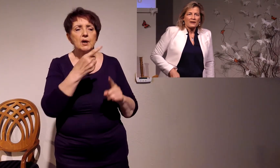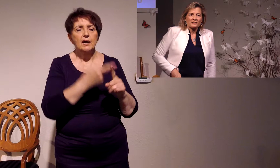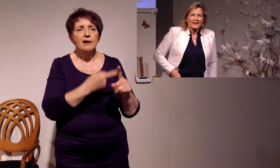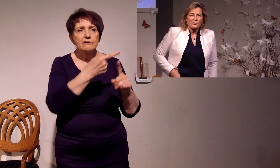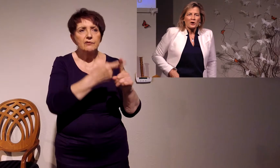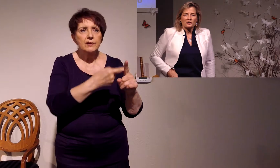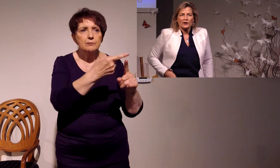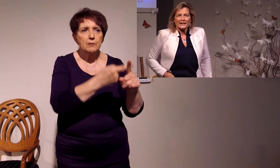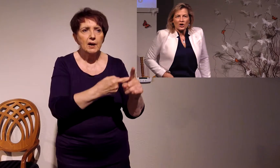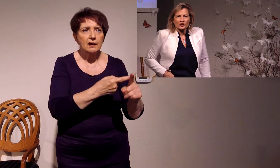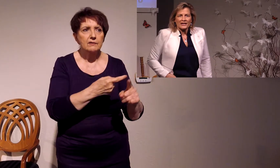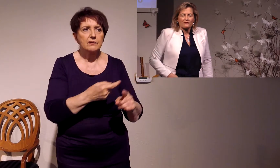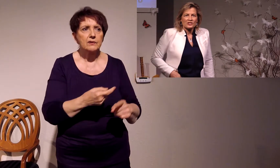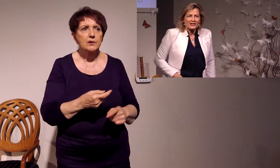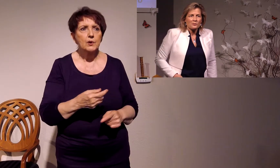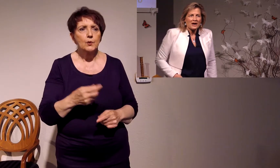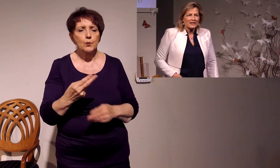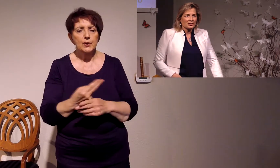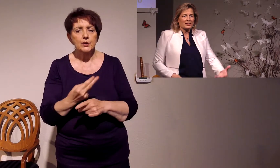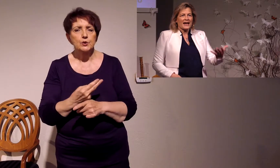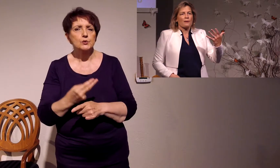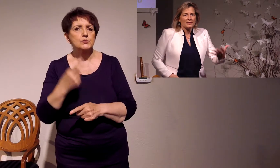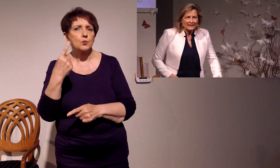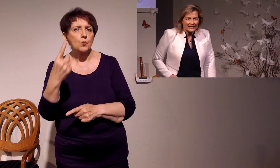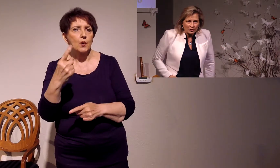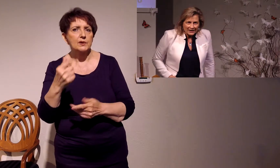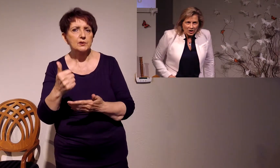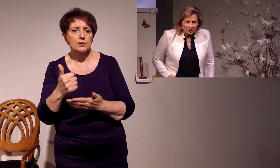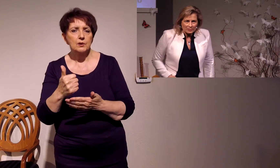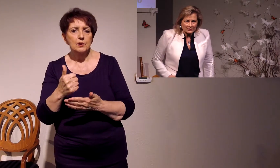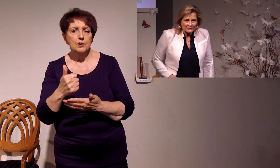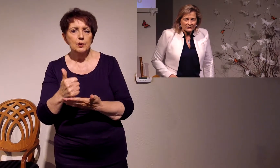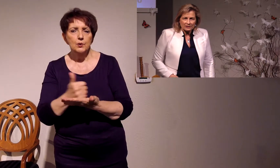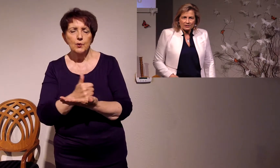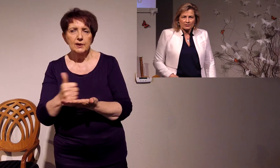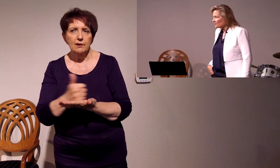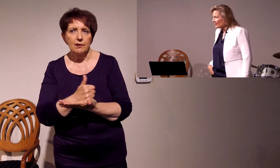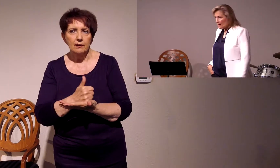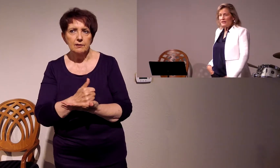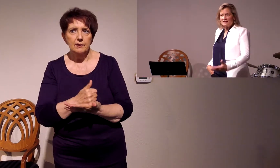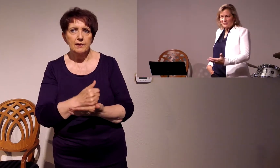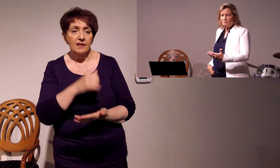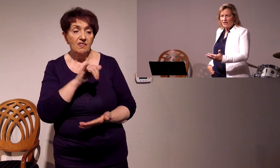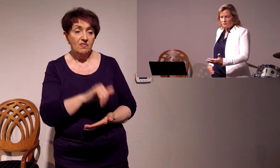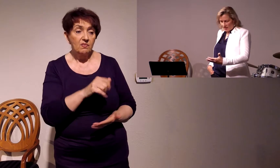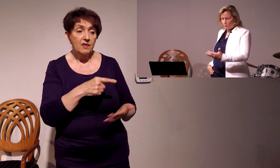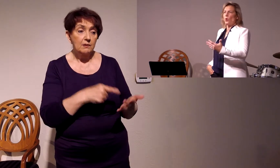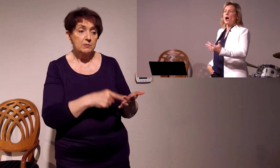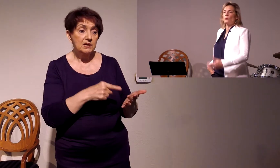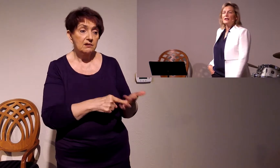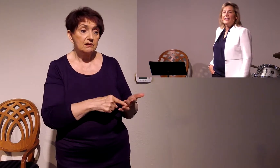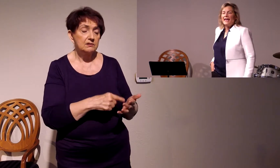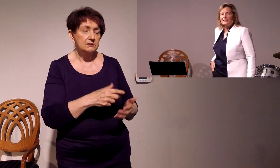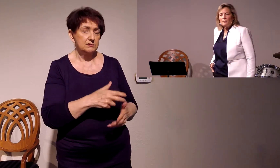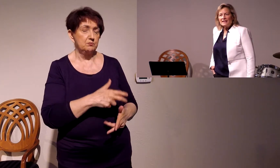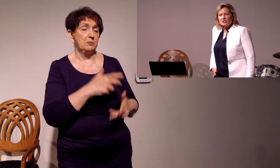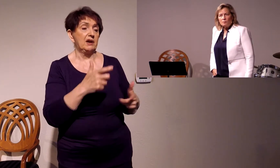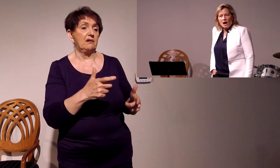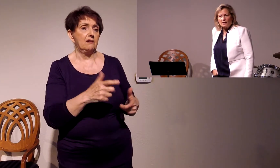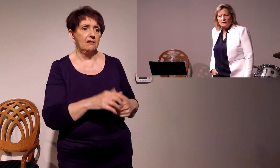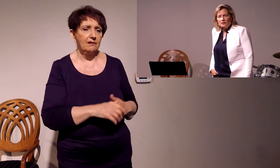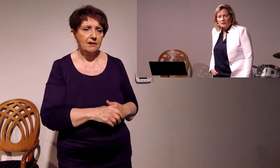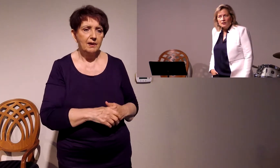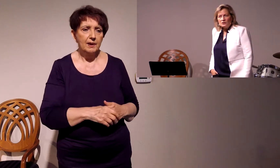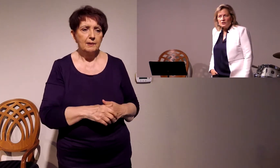we put everything on one credit card. And every single month, I look at how big that credit card bill is. I mean, it's sometimes like, whoa. And the